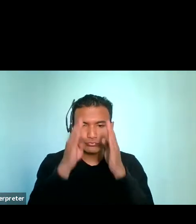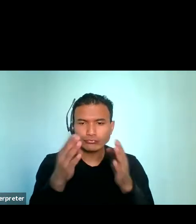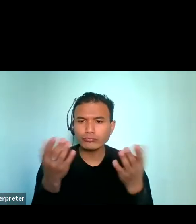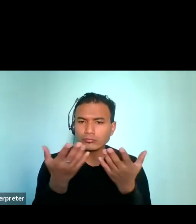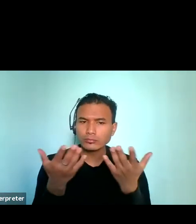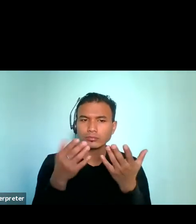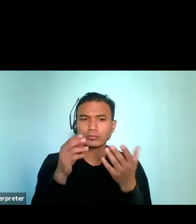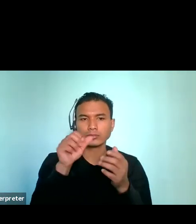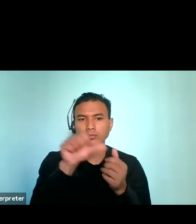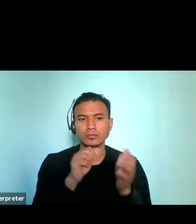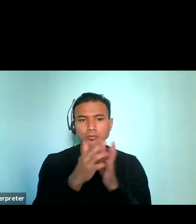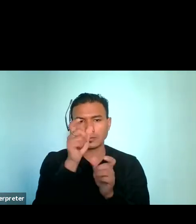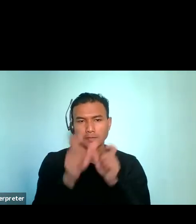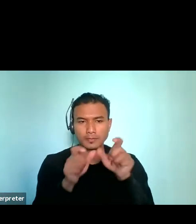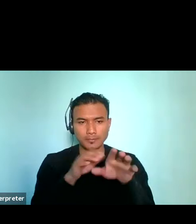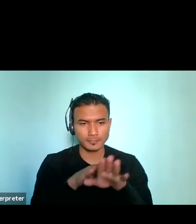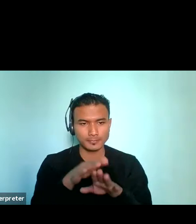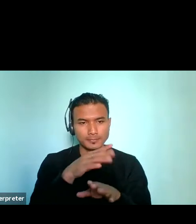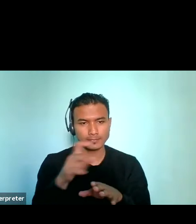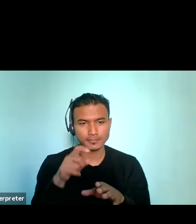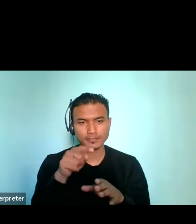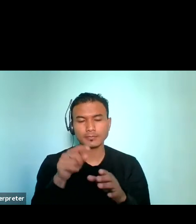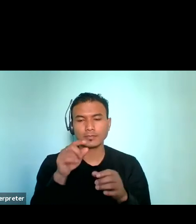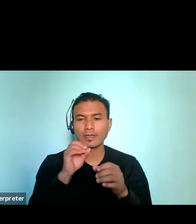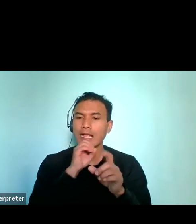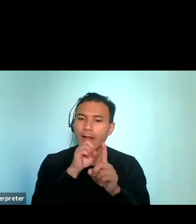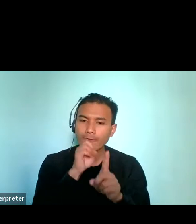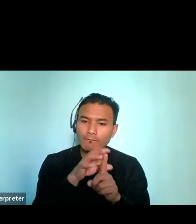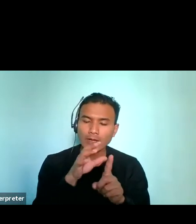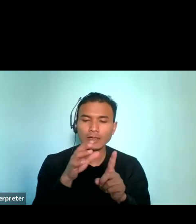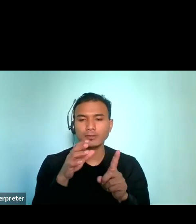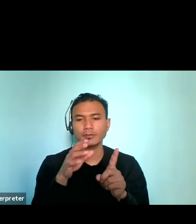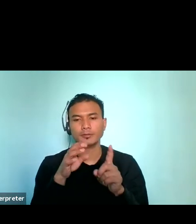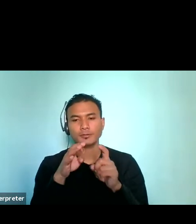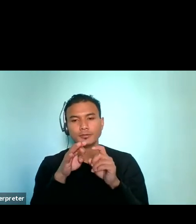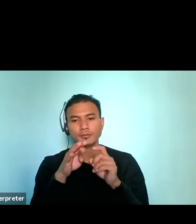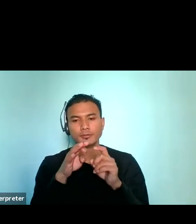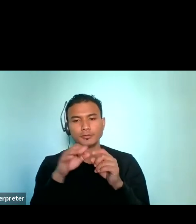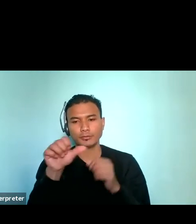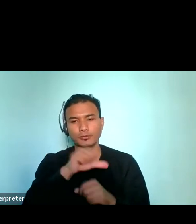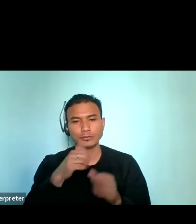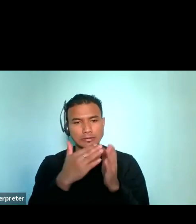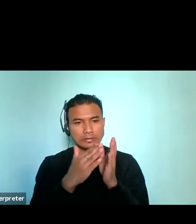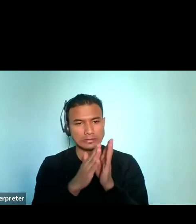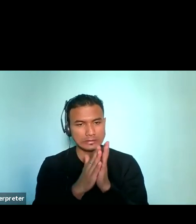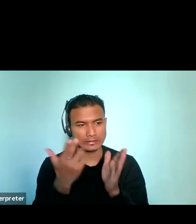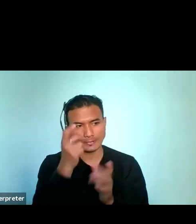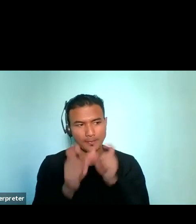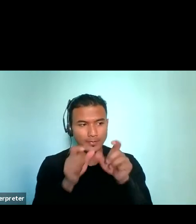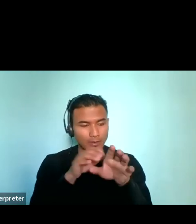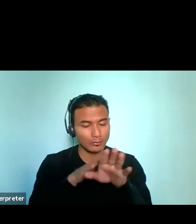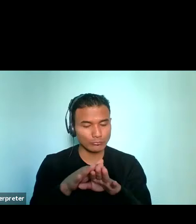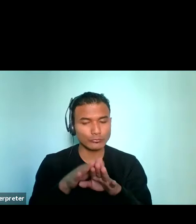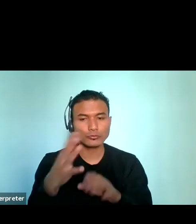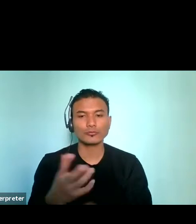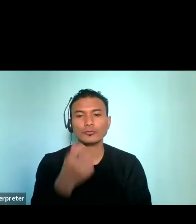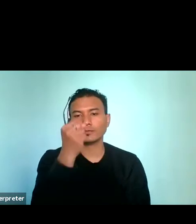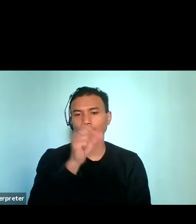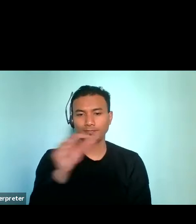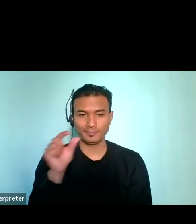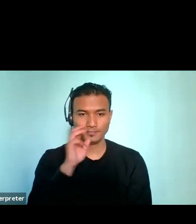indigenous peoples, which does lobby and advocacy for the indigenous peoples' rights.